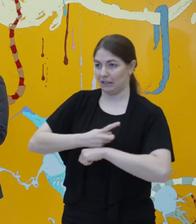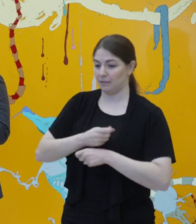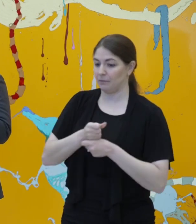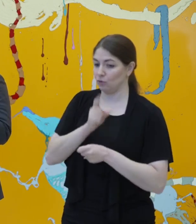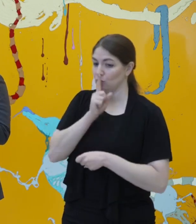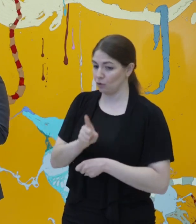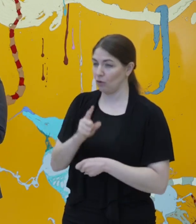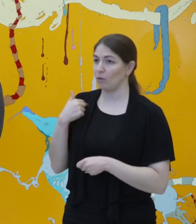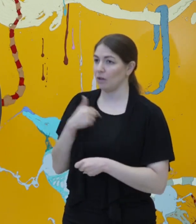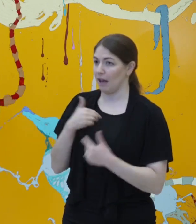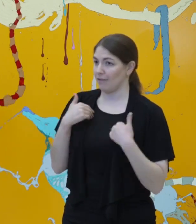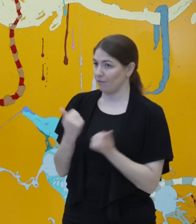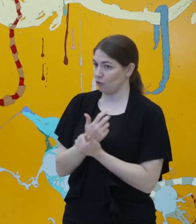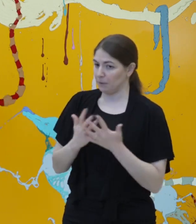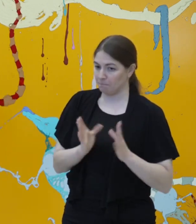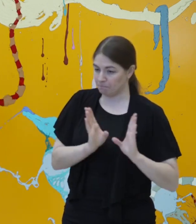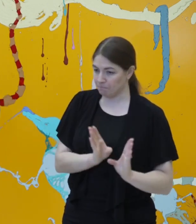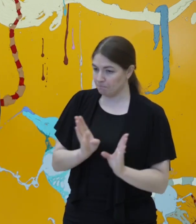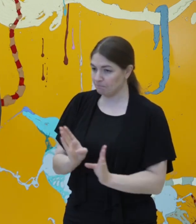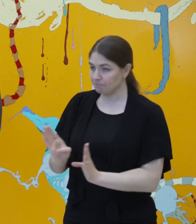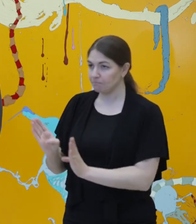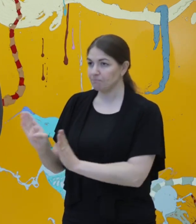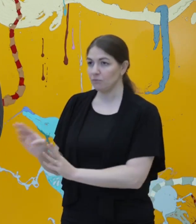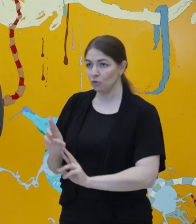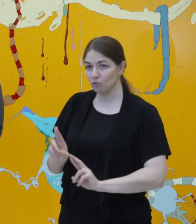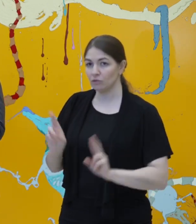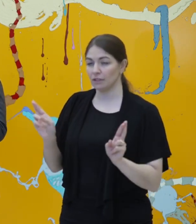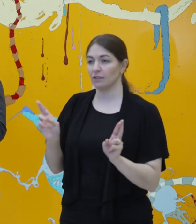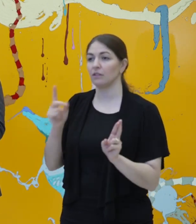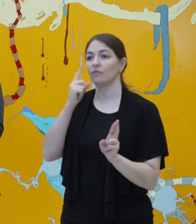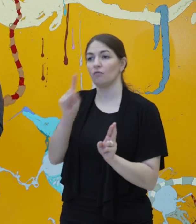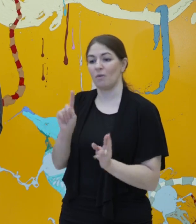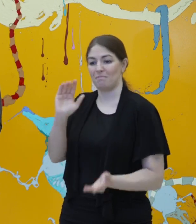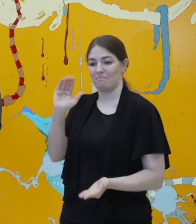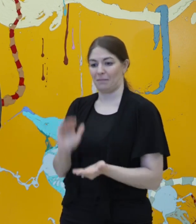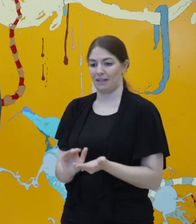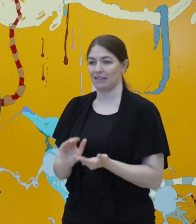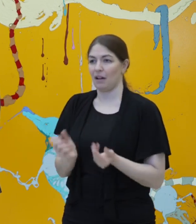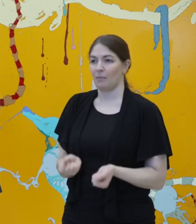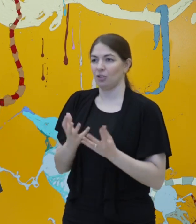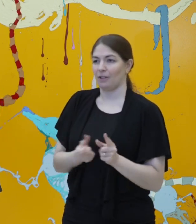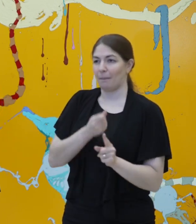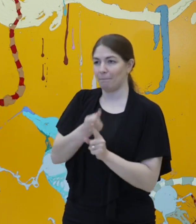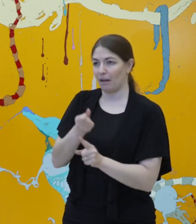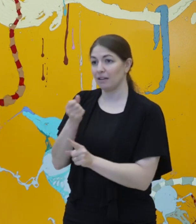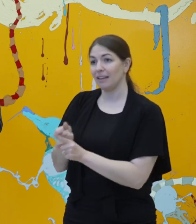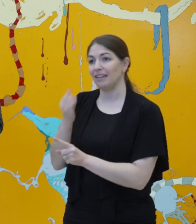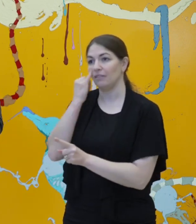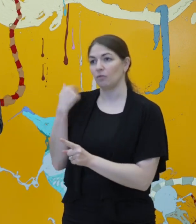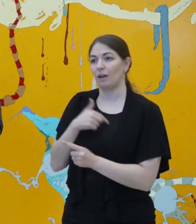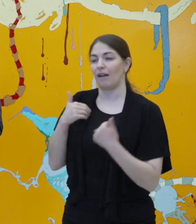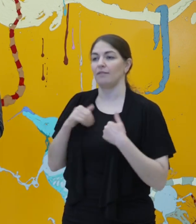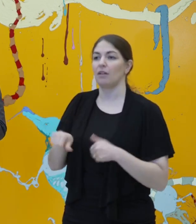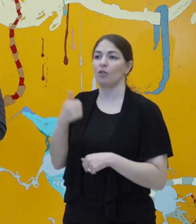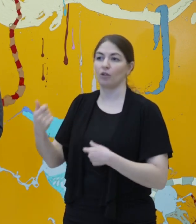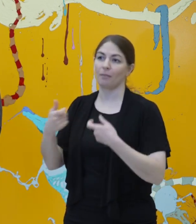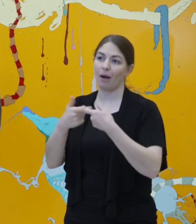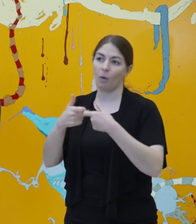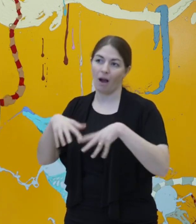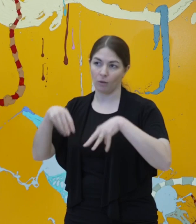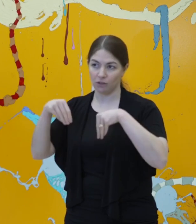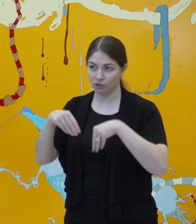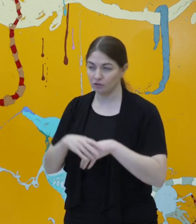making sure that we've got things lined up to minimize the impacts if we do have another outage. So a few of those